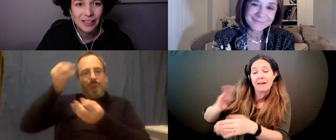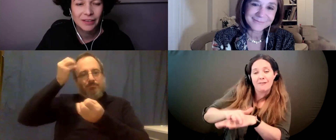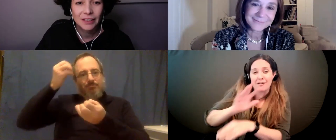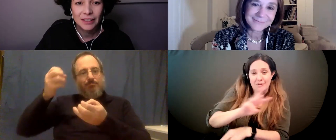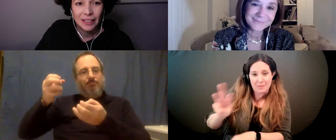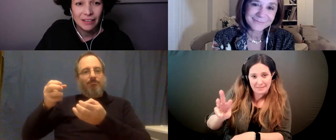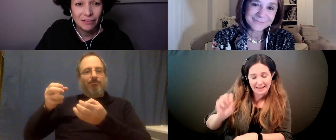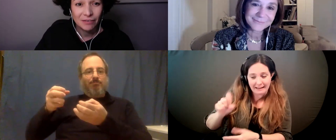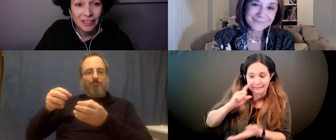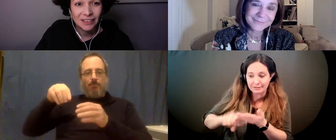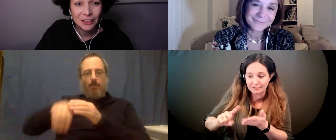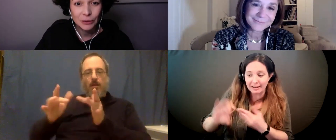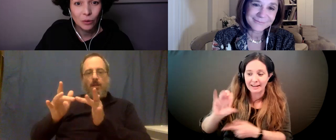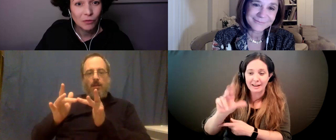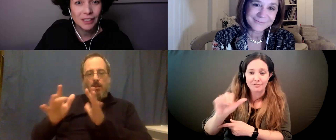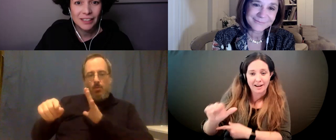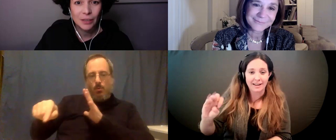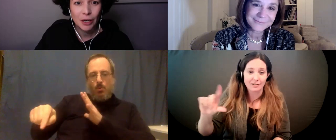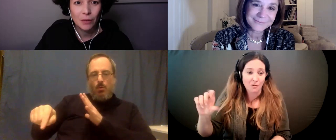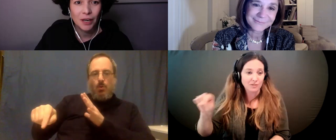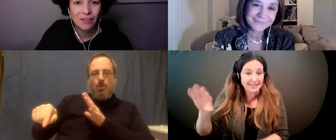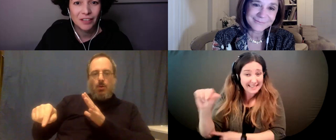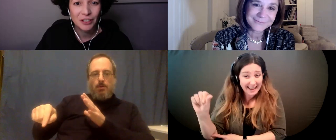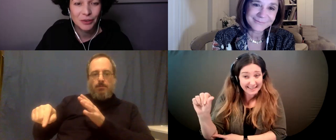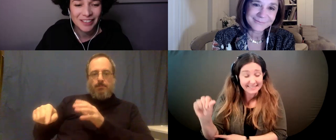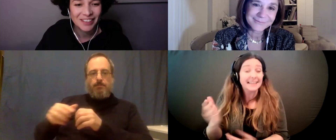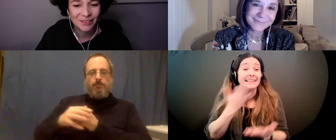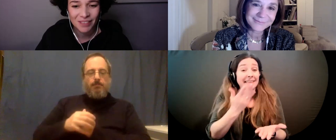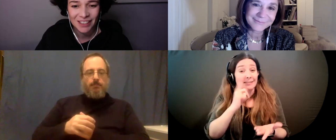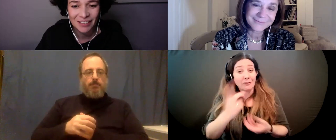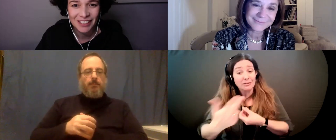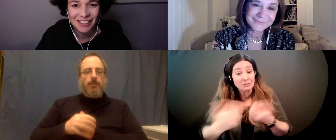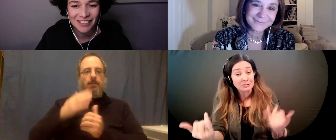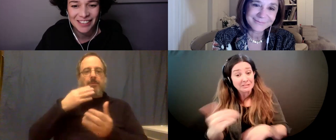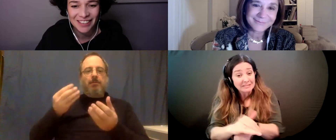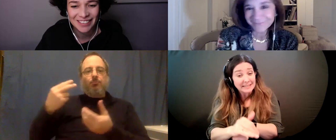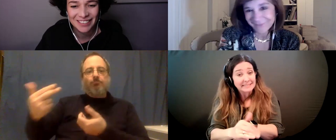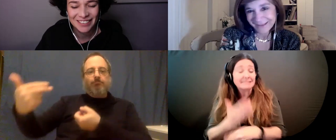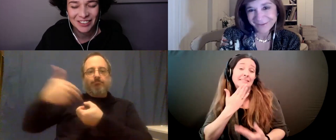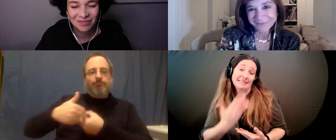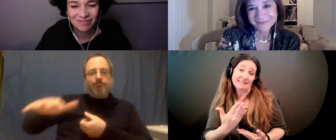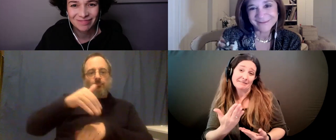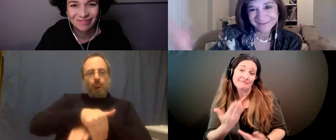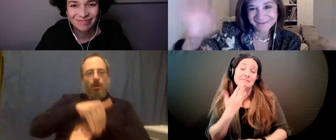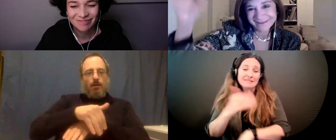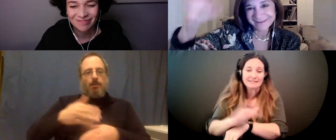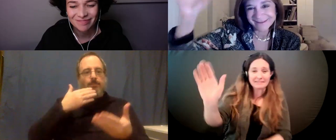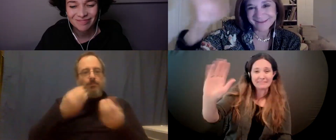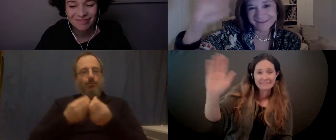ecrantotal.ucam.ca. Thank you all for attending. We hope you have enjoyed this and have a nice evening. Thank you.